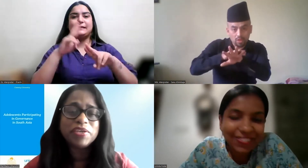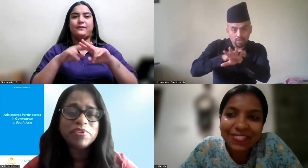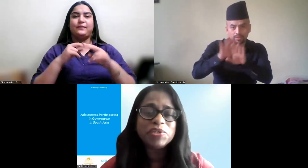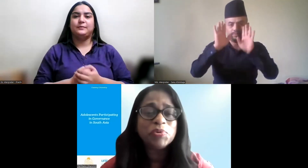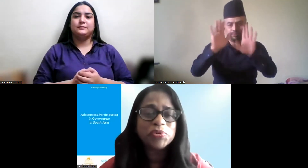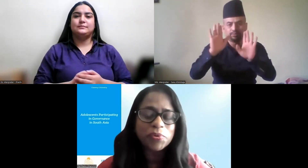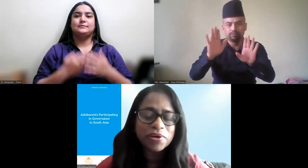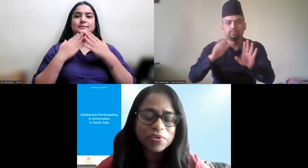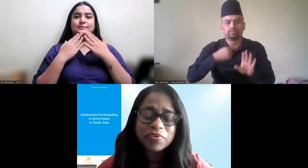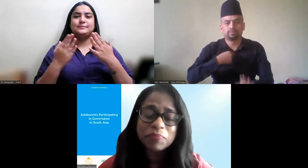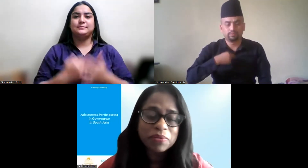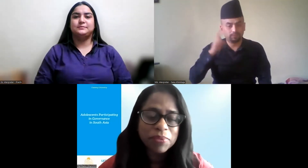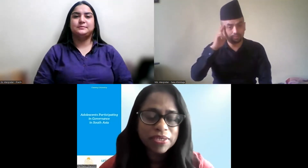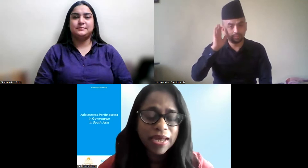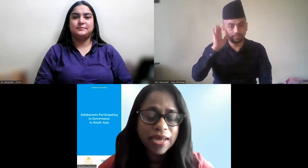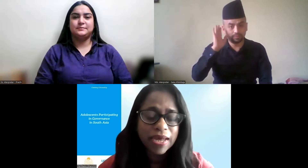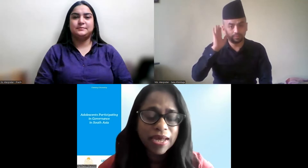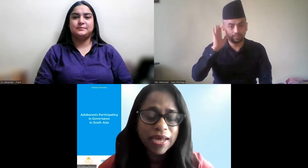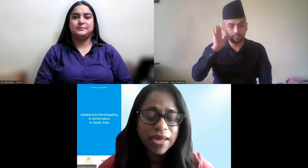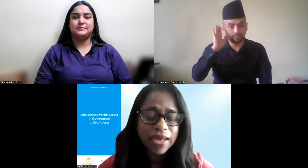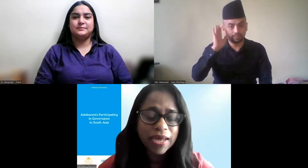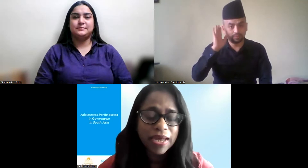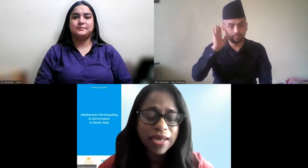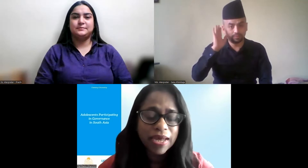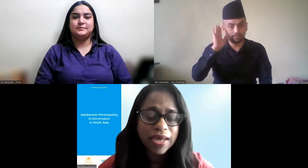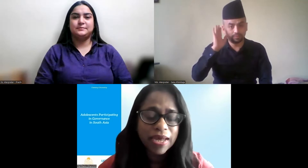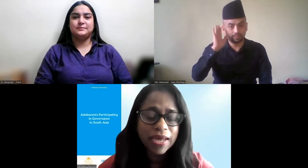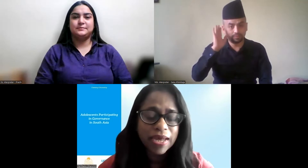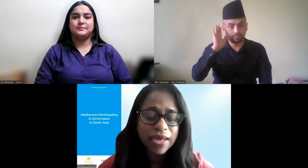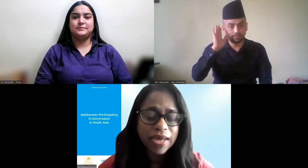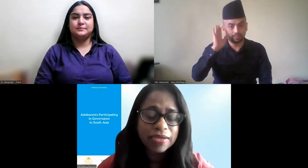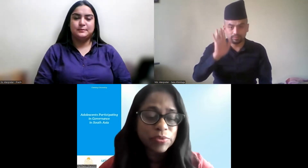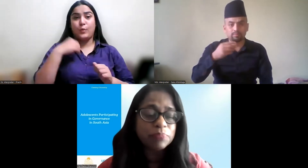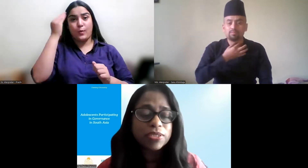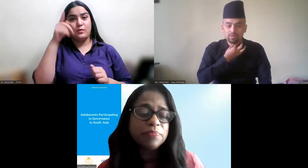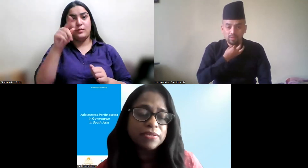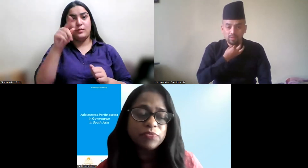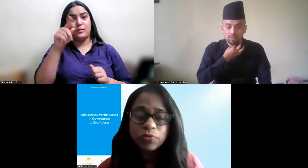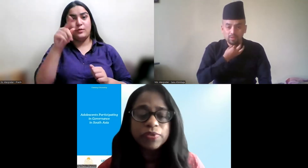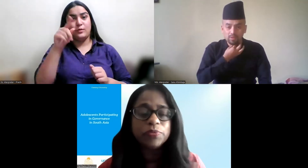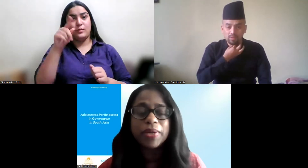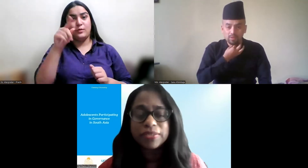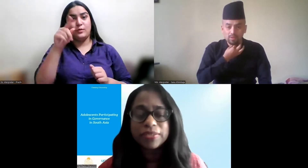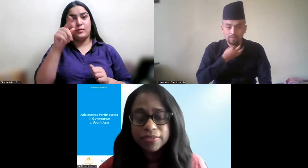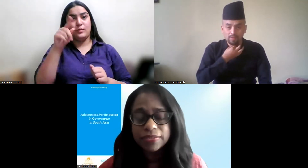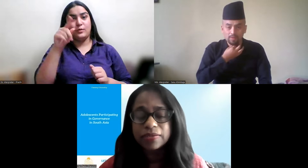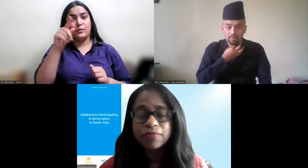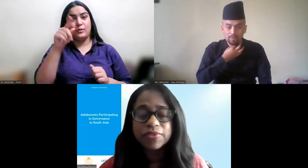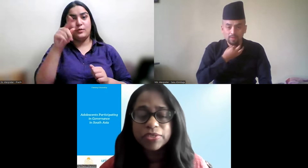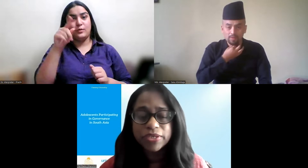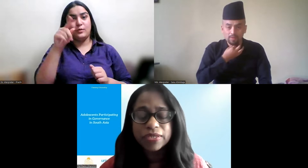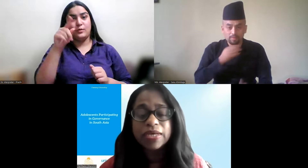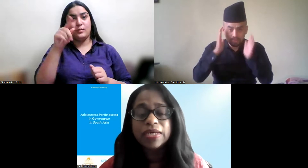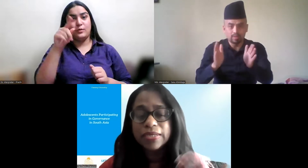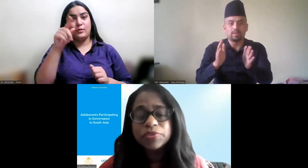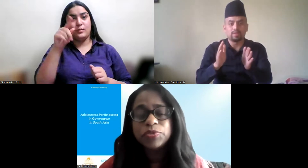we know your kind of commitment and absolutely the policy basis of a lot of the good